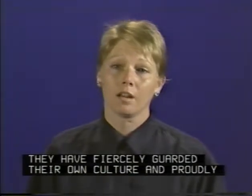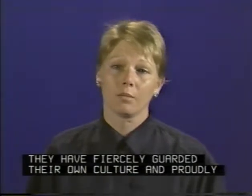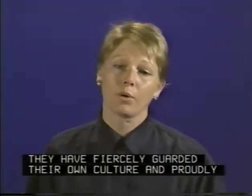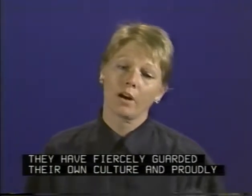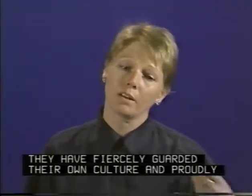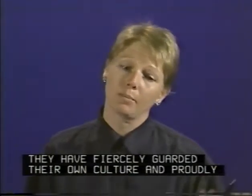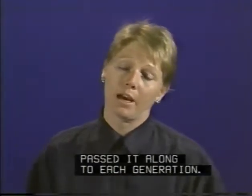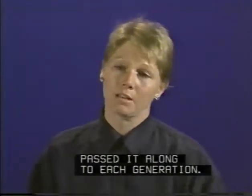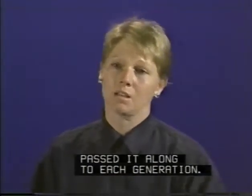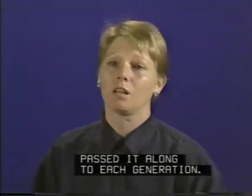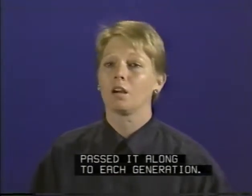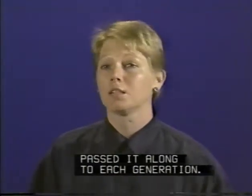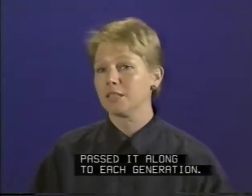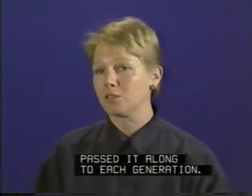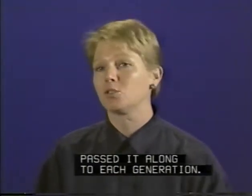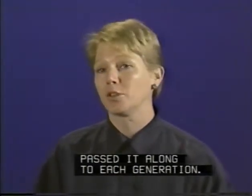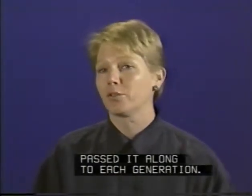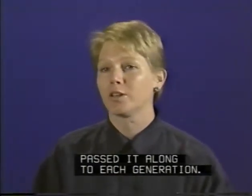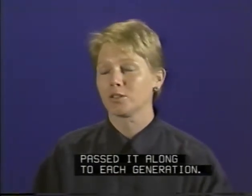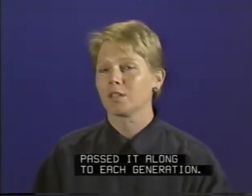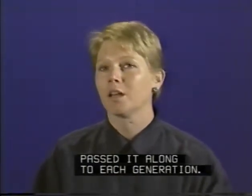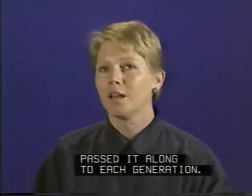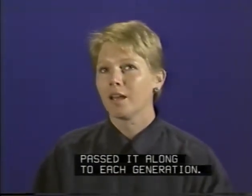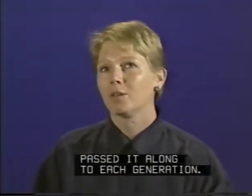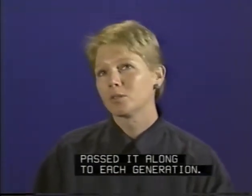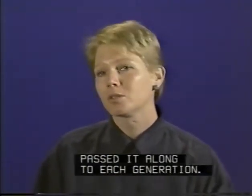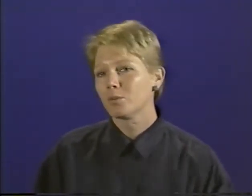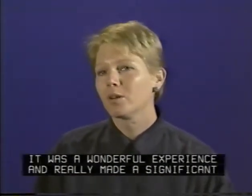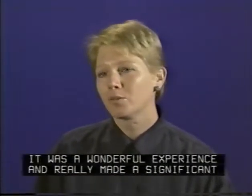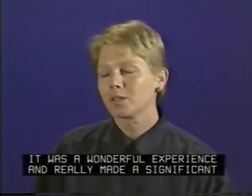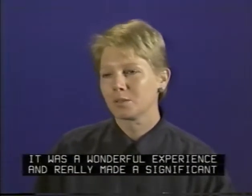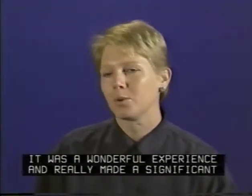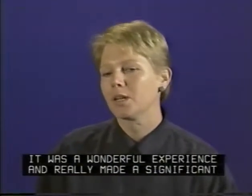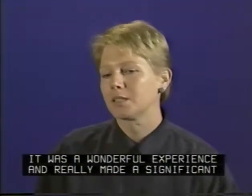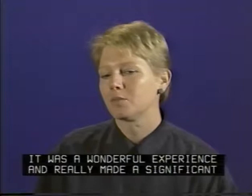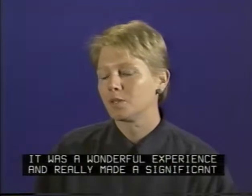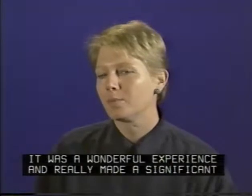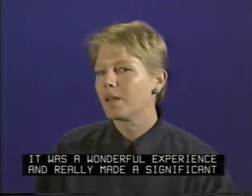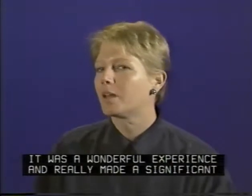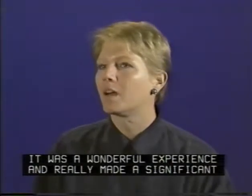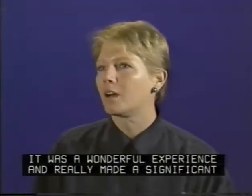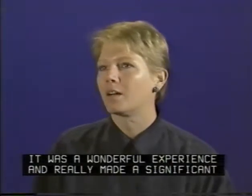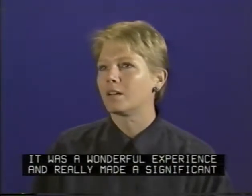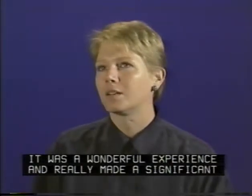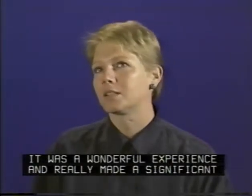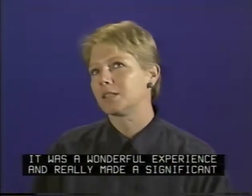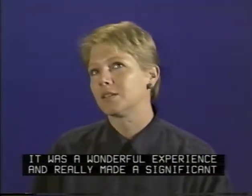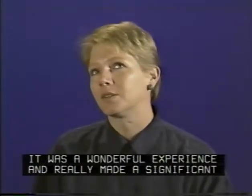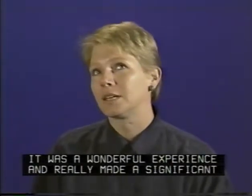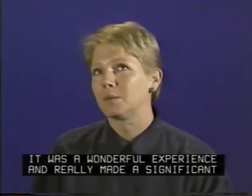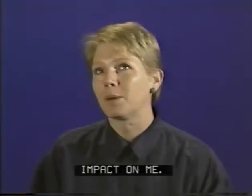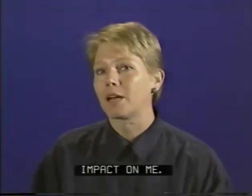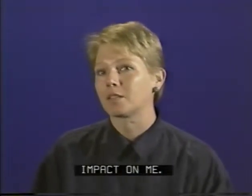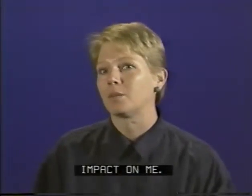and proudly passed it along to each generation. It was a wonderful experience and really made a significant impact on me.